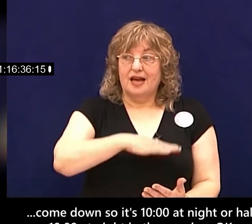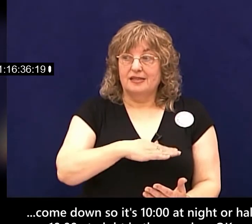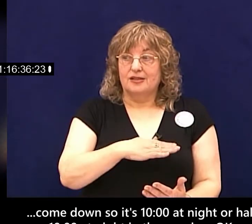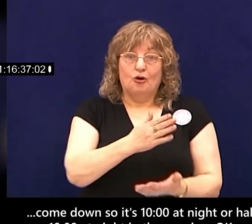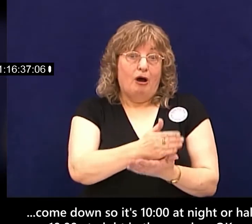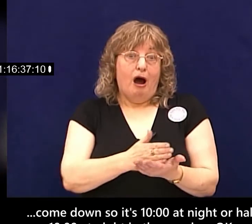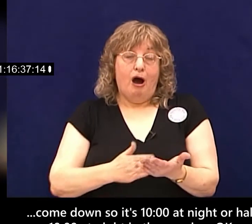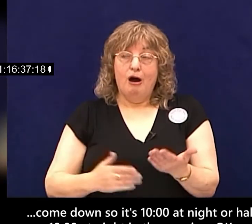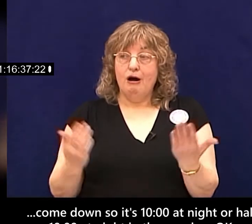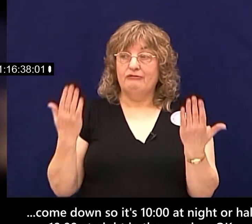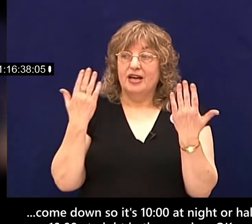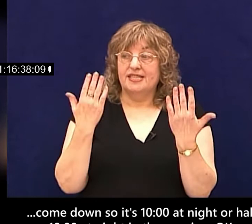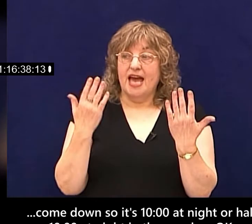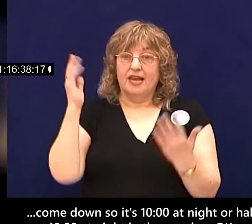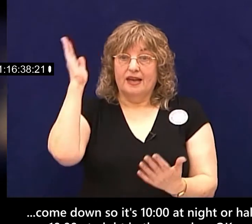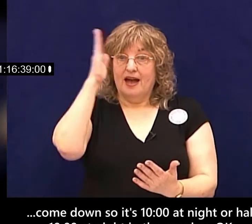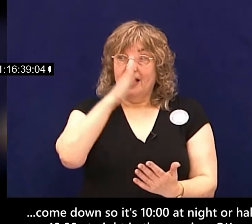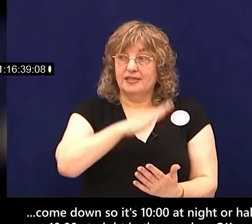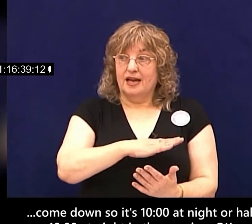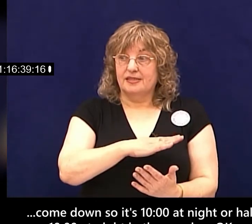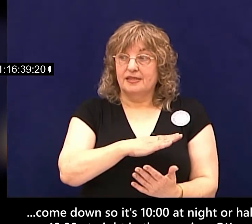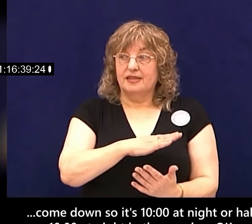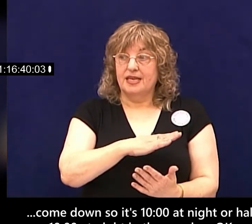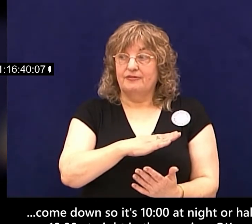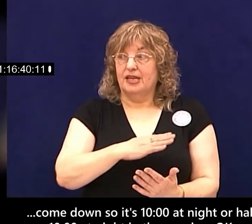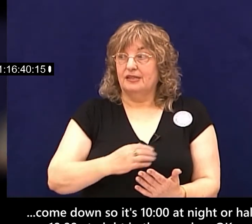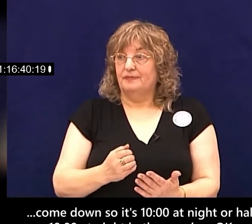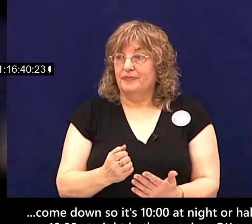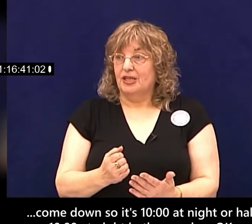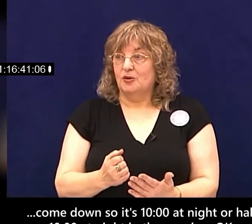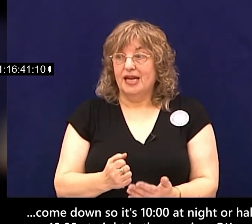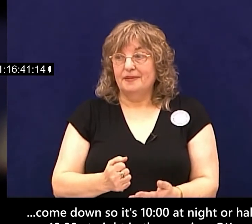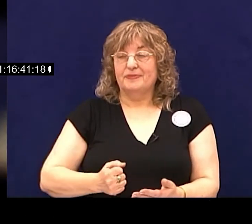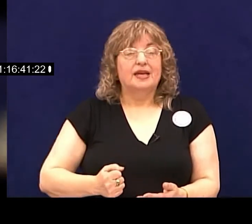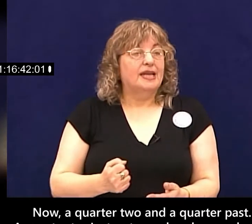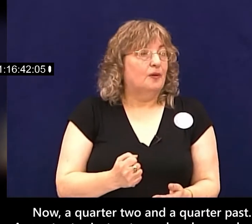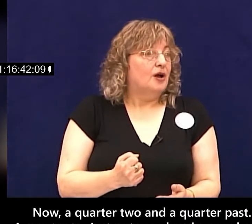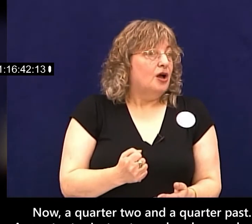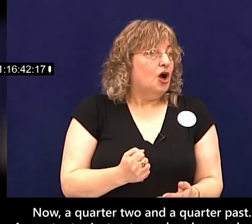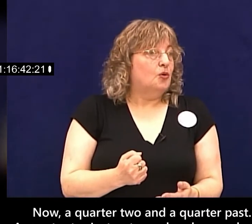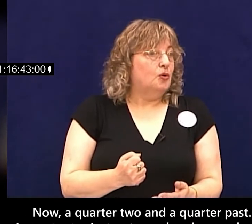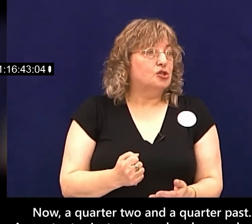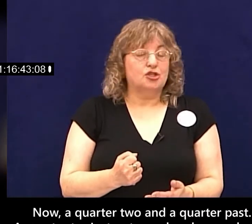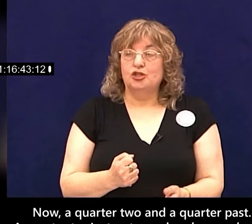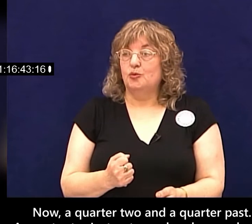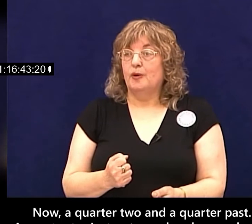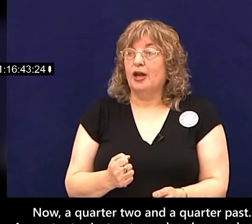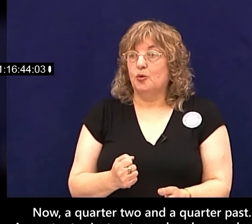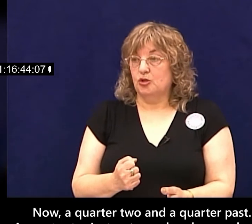night, or 10:30 at night in the evening. Okay? Now, 1:45 and